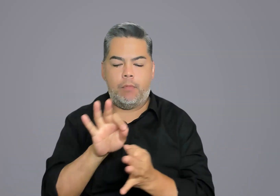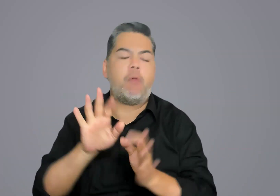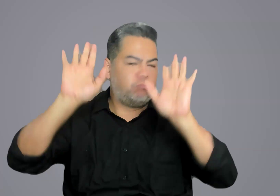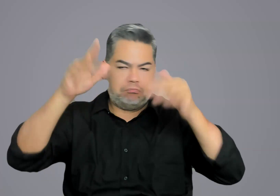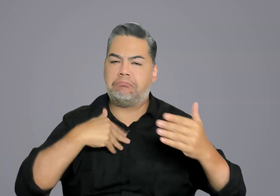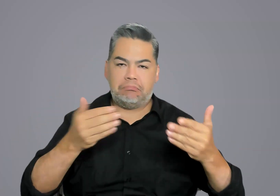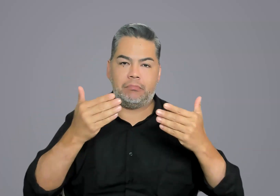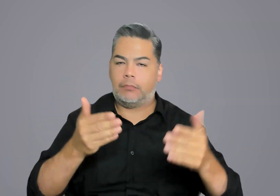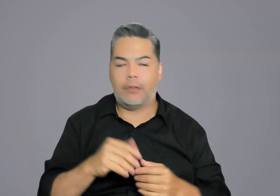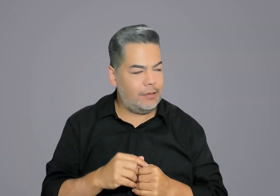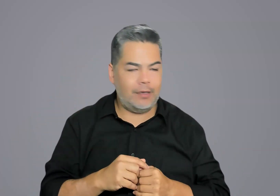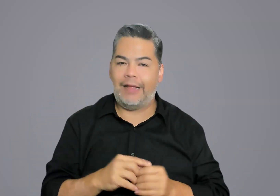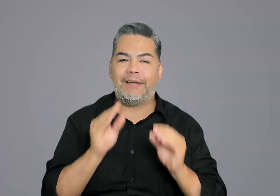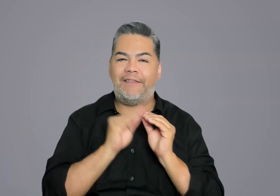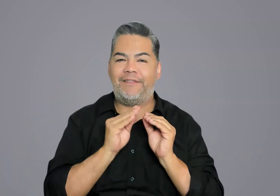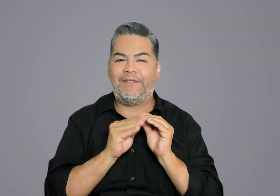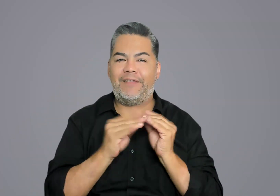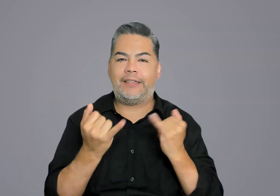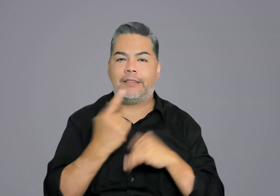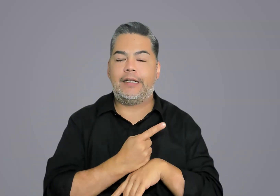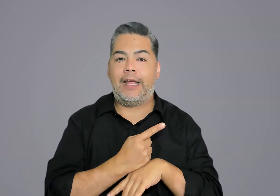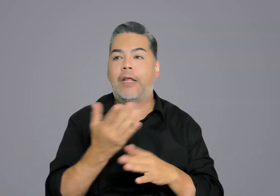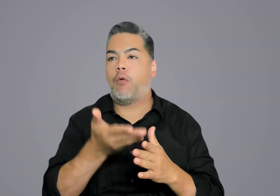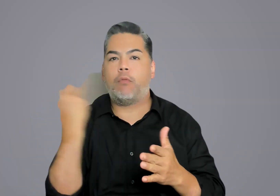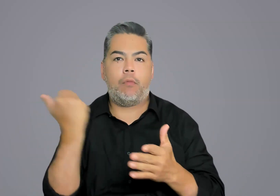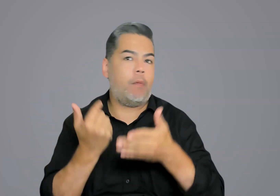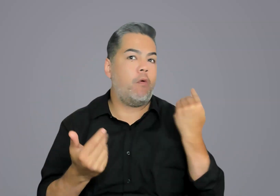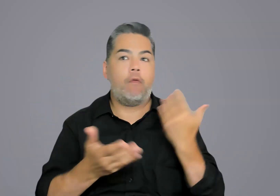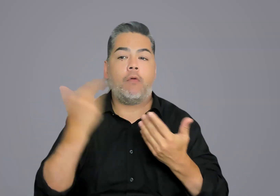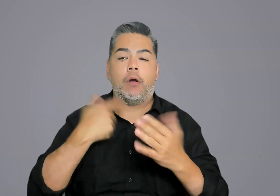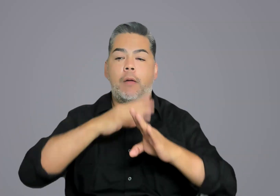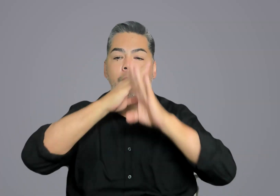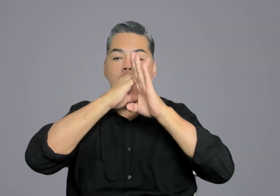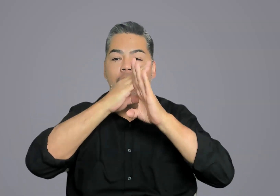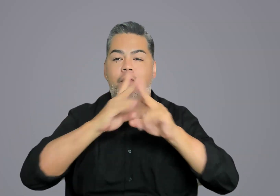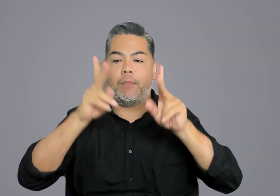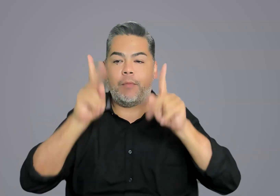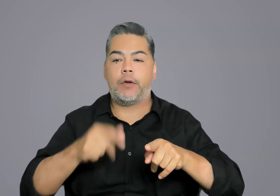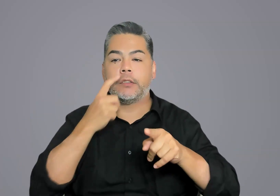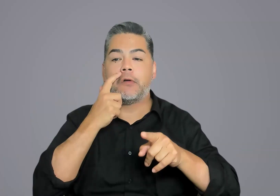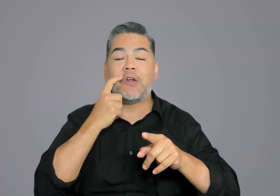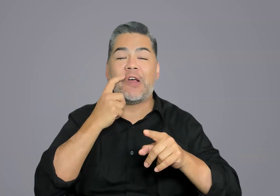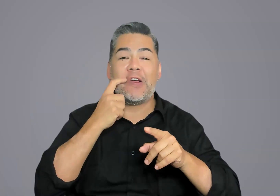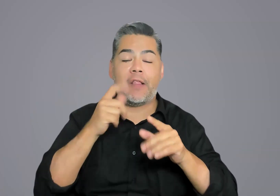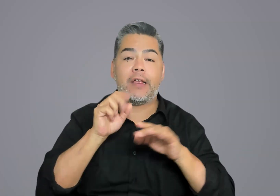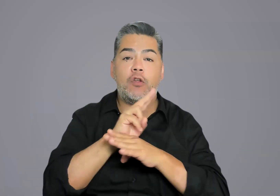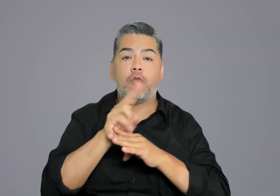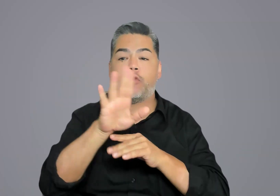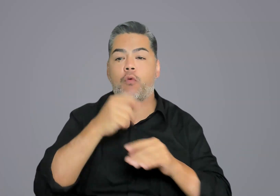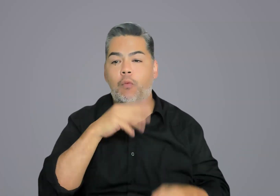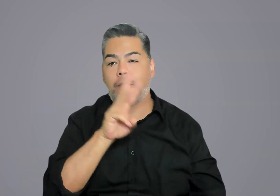Every fix you make today can remove barriers that will prevent someone from using your site effectively.